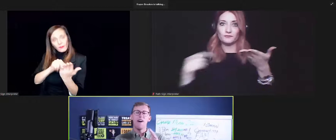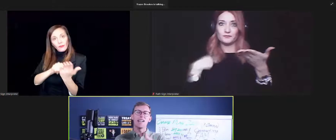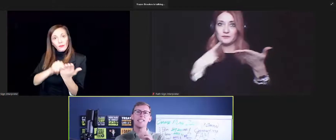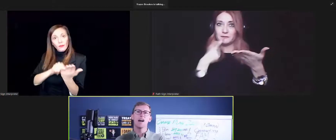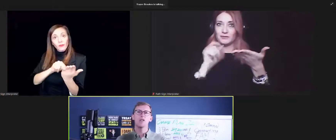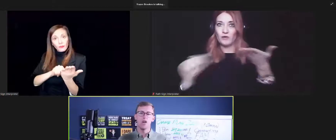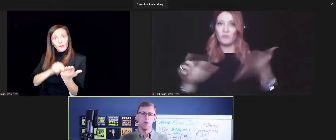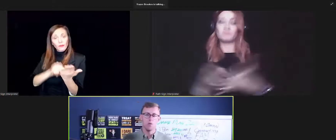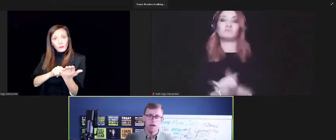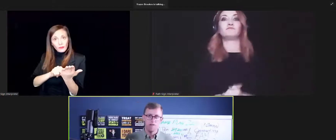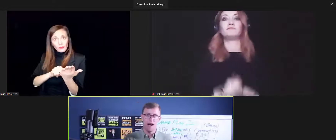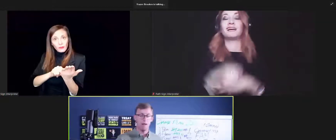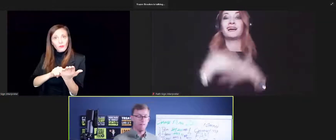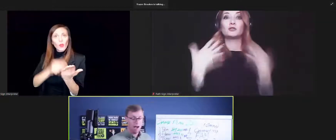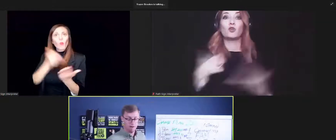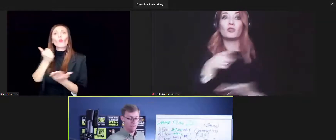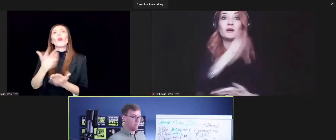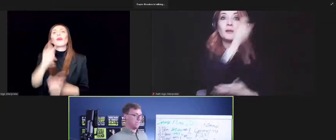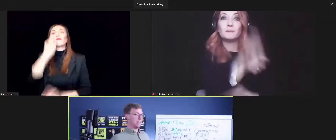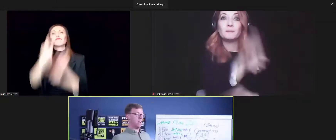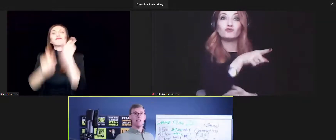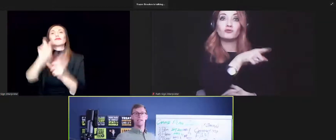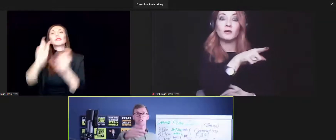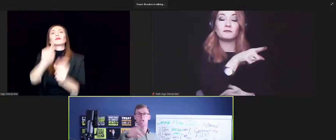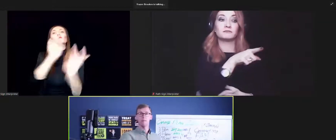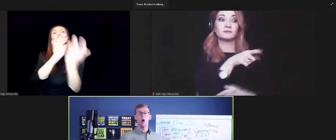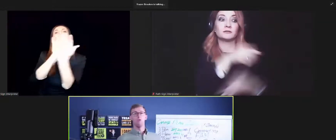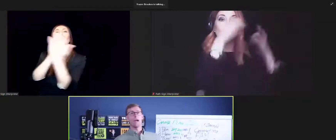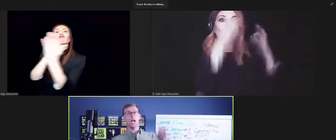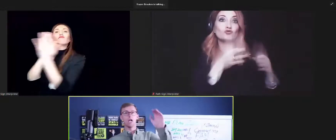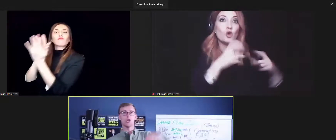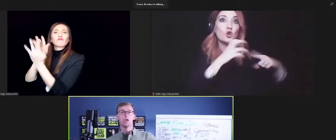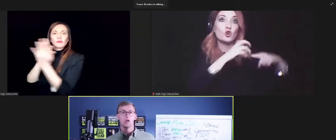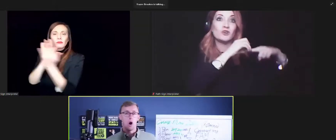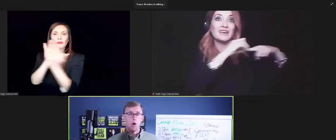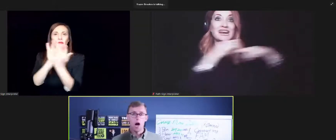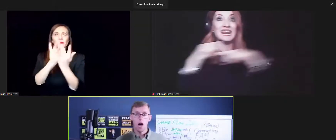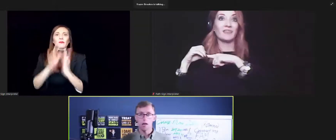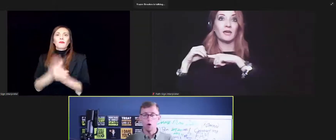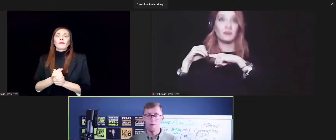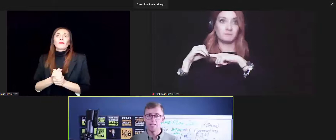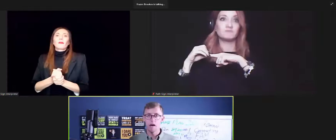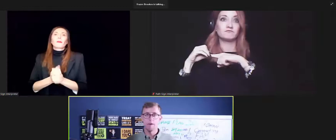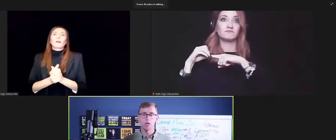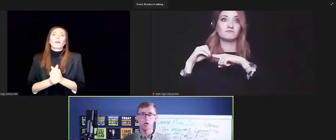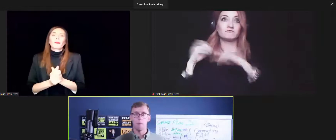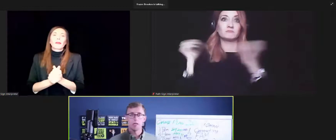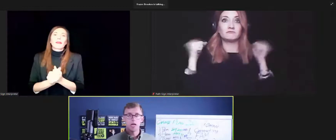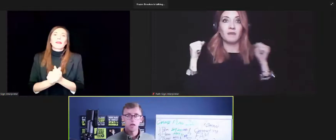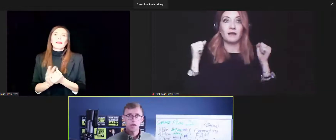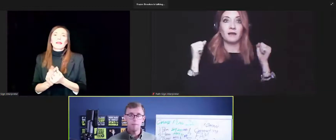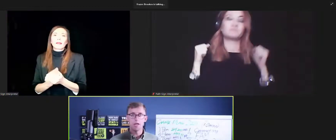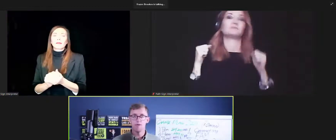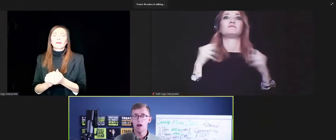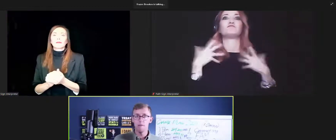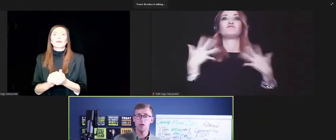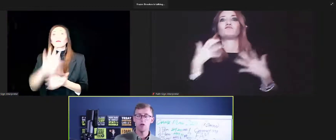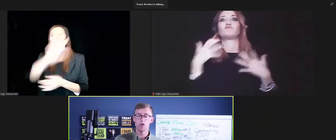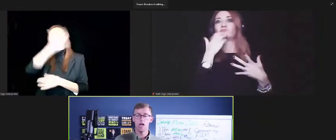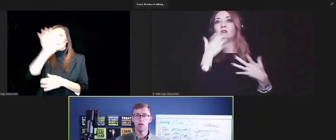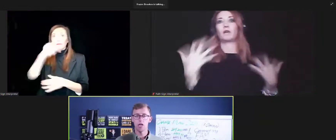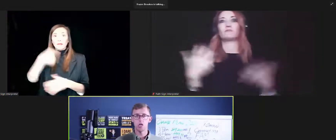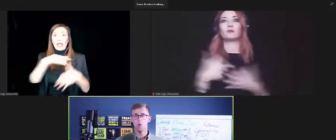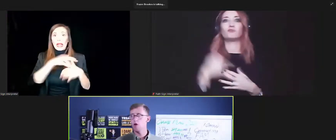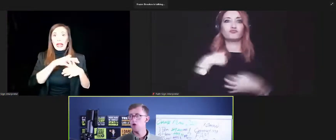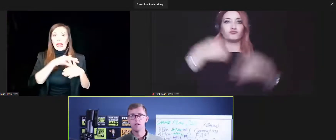if I tell you, if I'm the leader and I tell the team, right, guys, go spend 10 minutes commenting, 10 minutes find a message, and